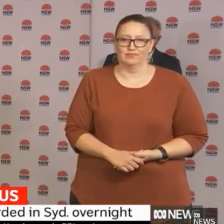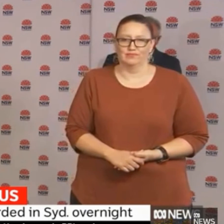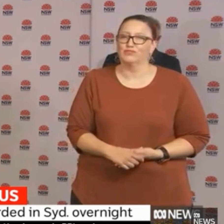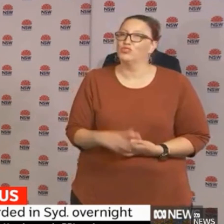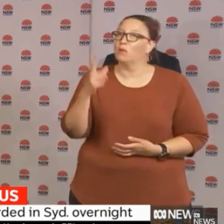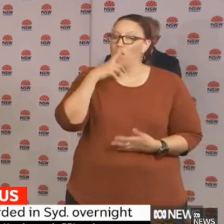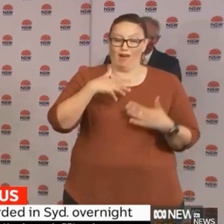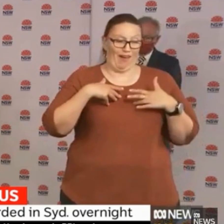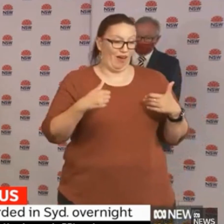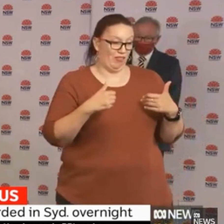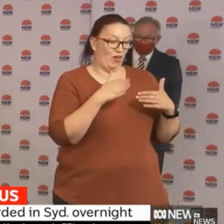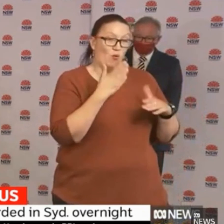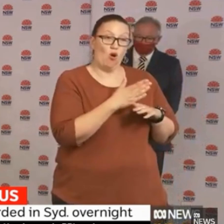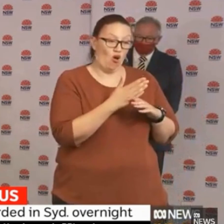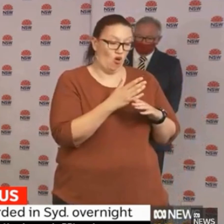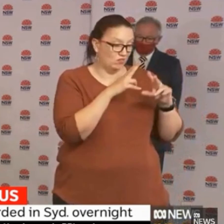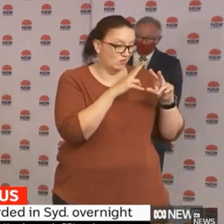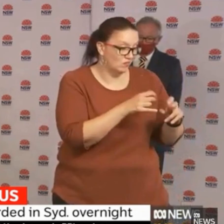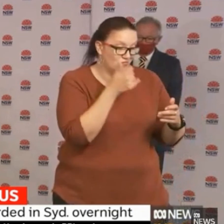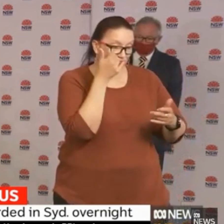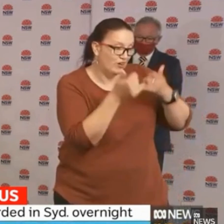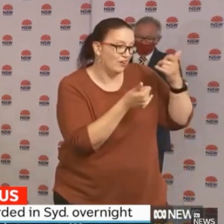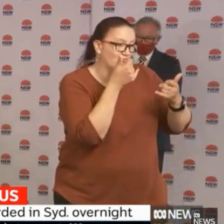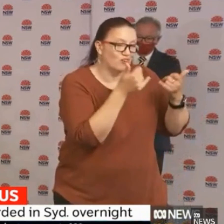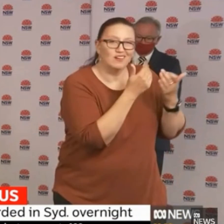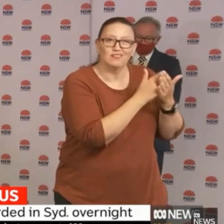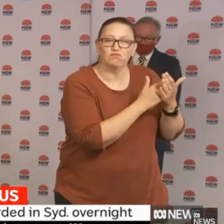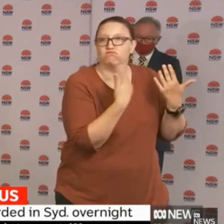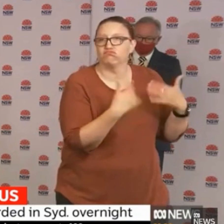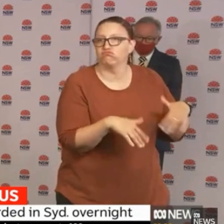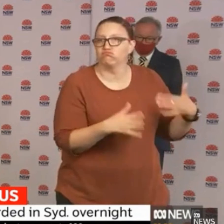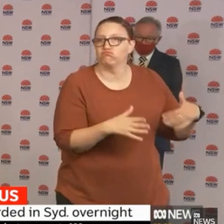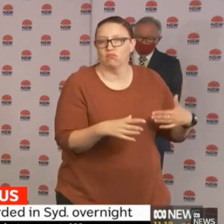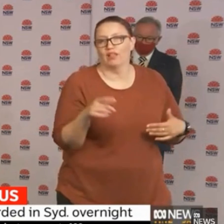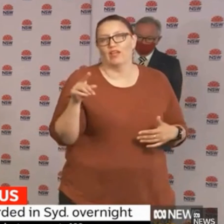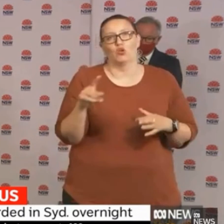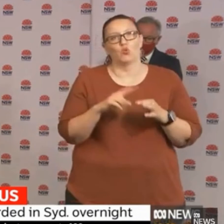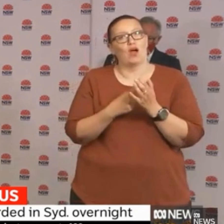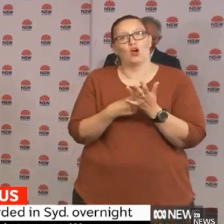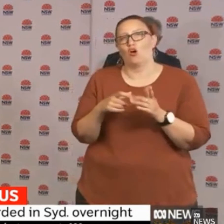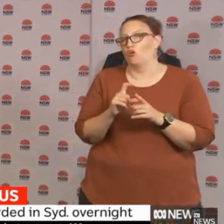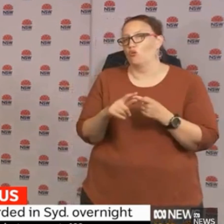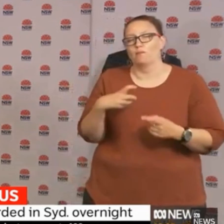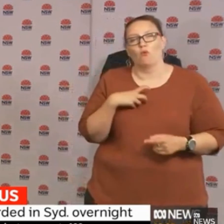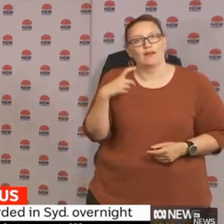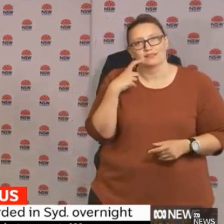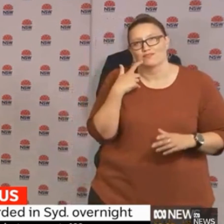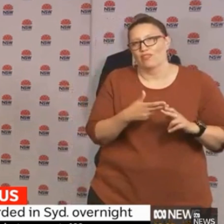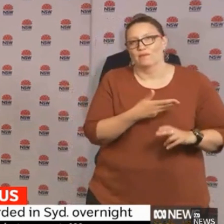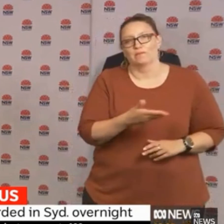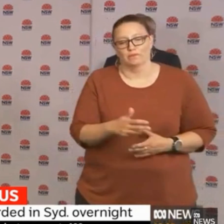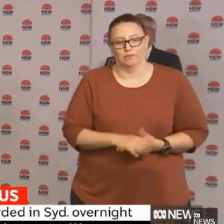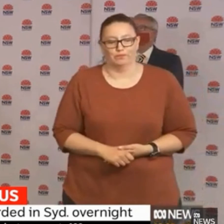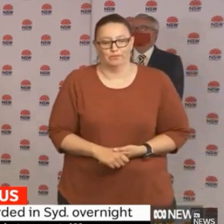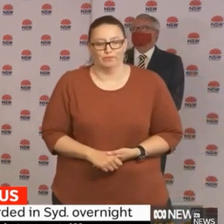that are working around the clock, can be assured. Imagine, I'll give you another example to demonstrate why this is so important. If we